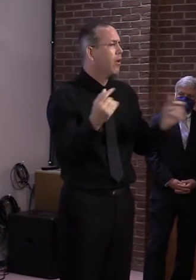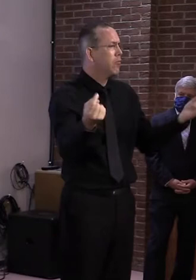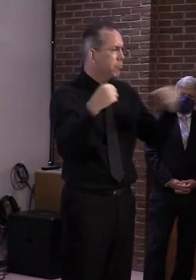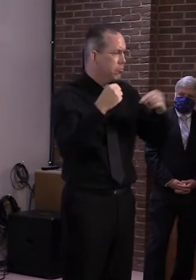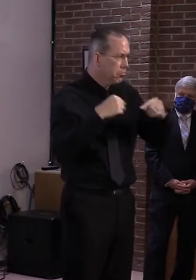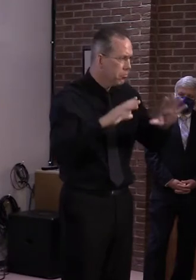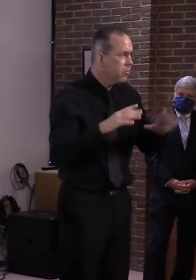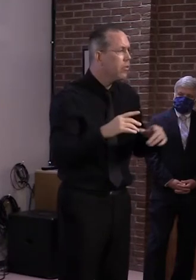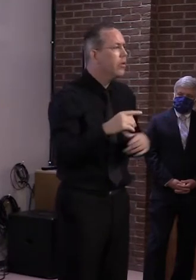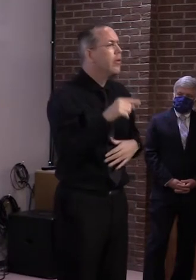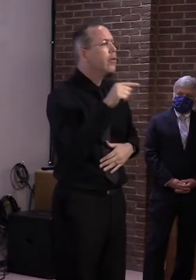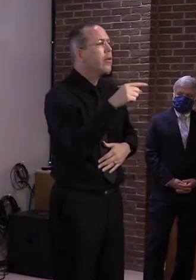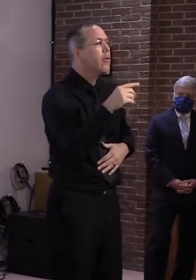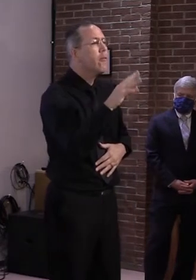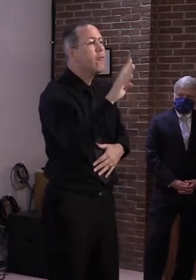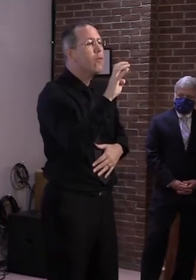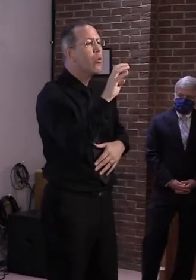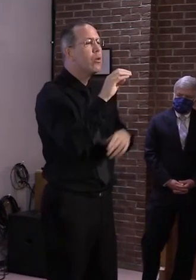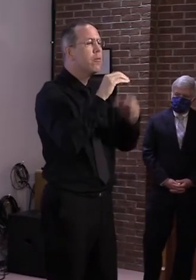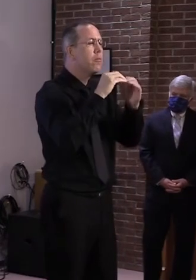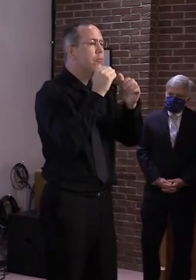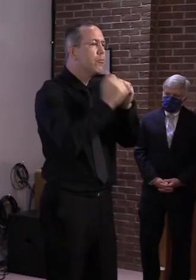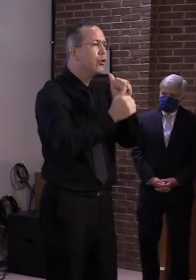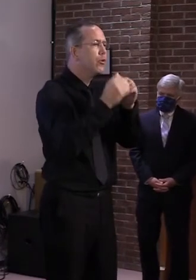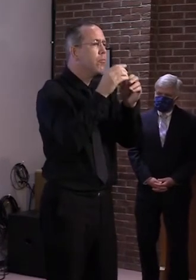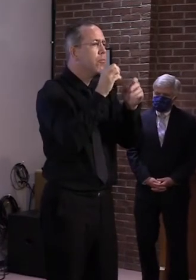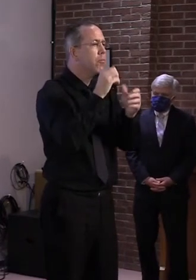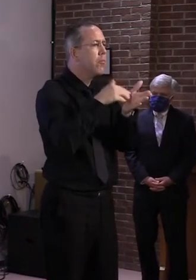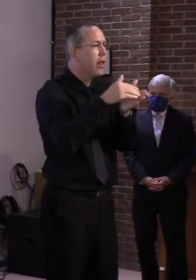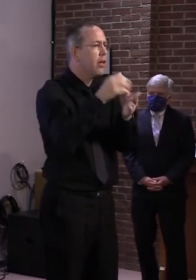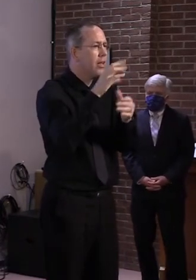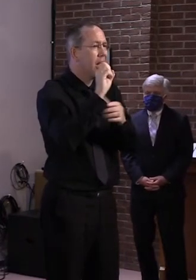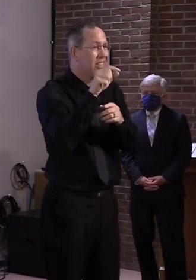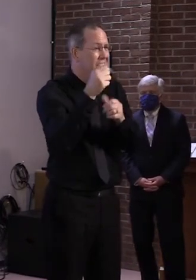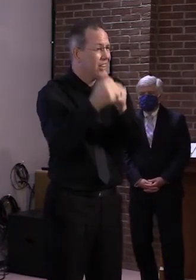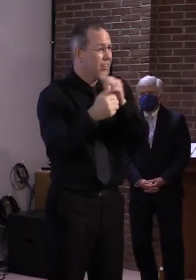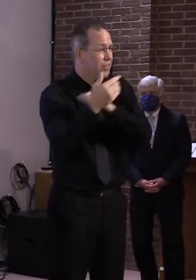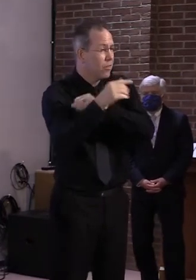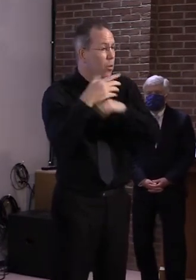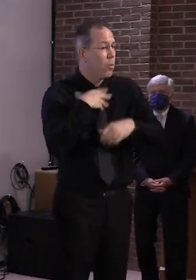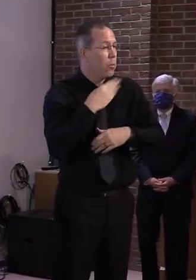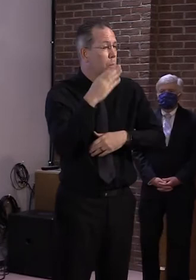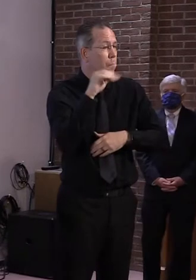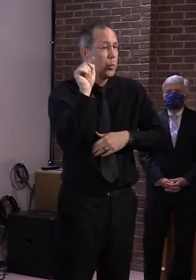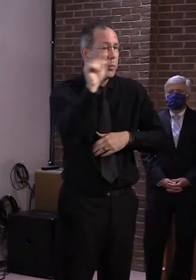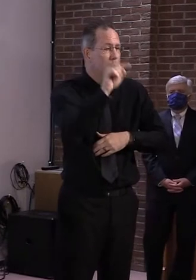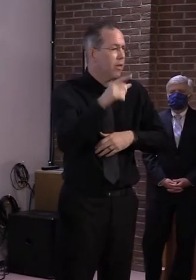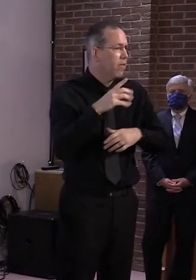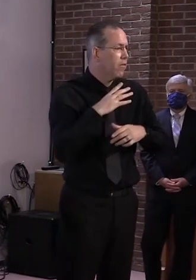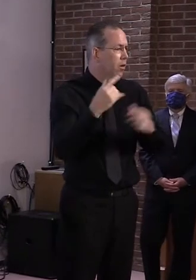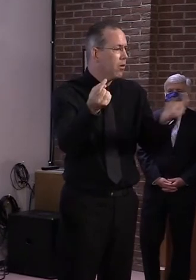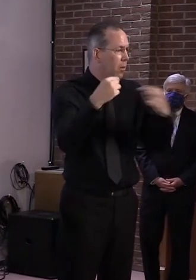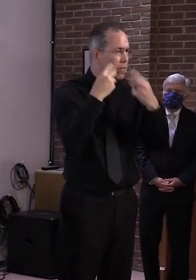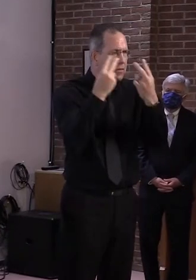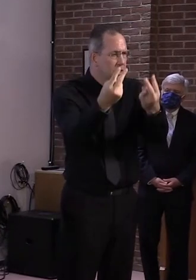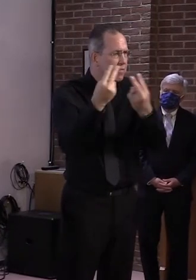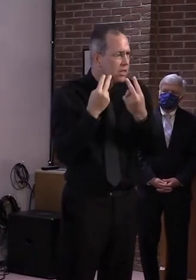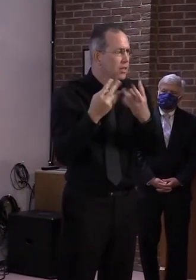per million active COVID case count that we want to adhere